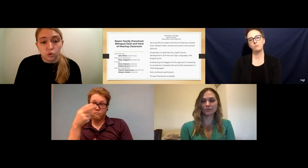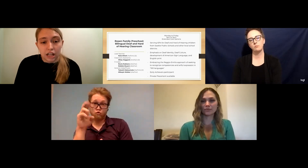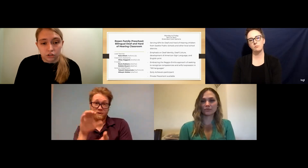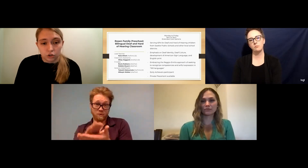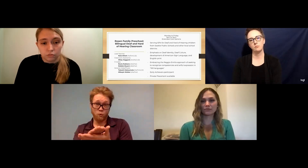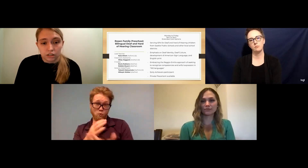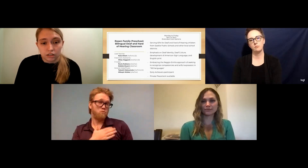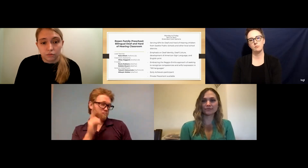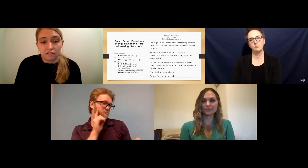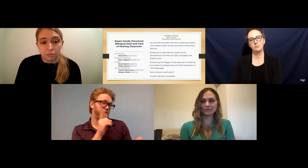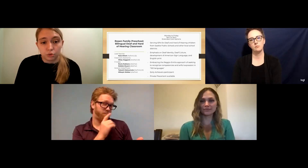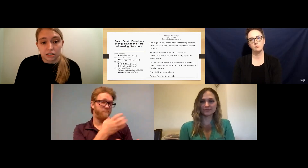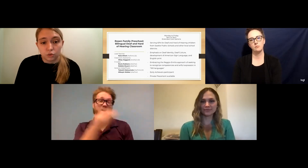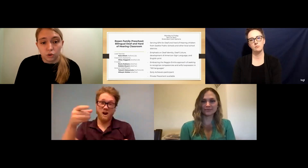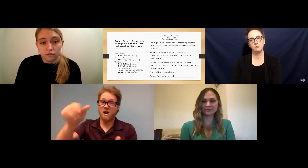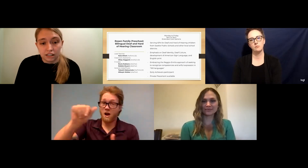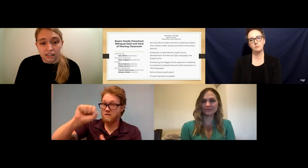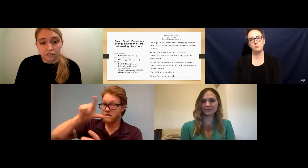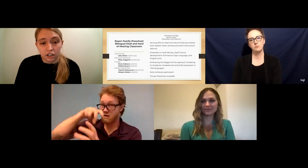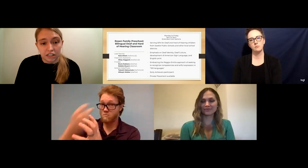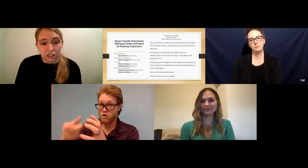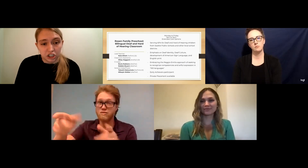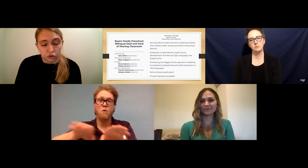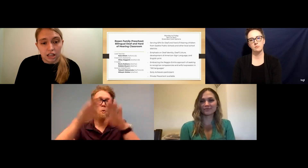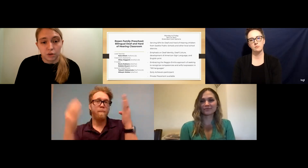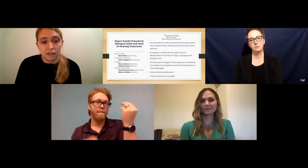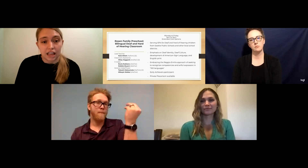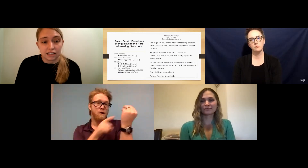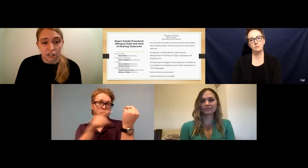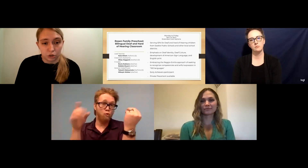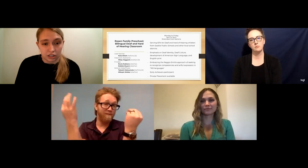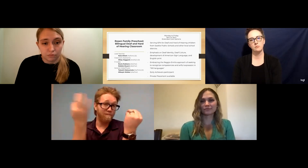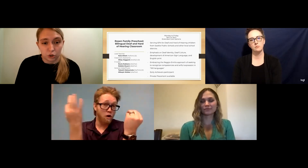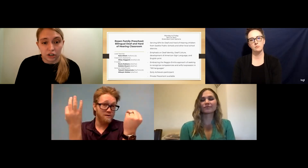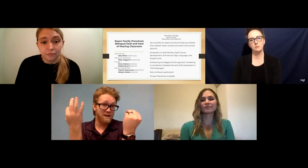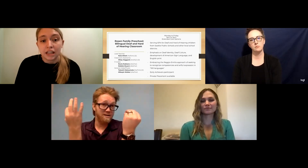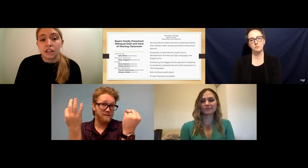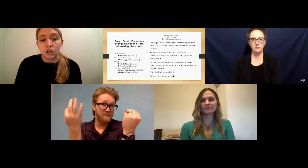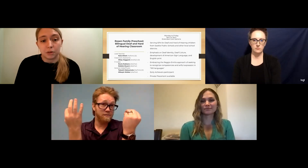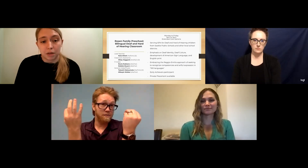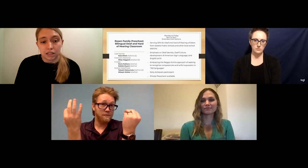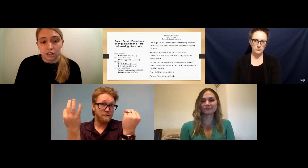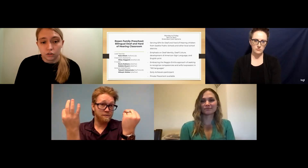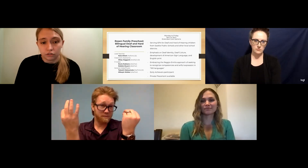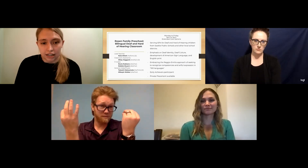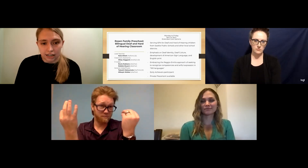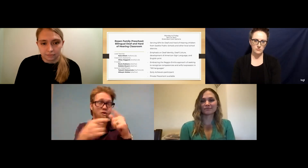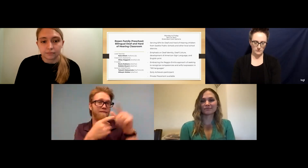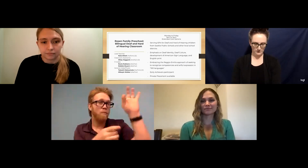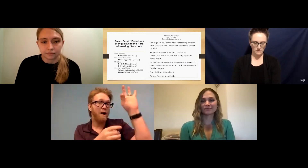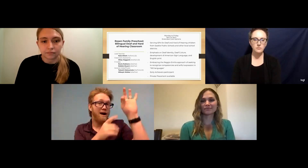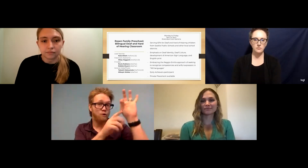have two classrooms. We have the preschool for the deaf and hard of hearing children, and we have the ASL immersion program. They're open Monday through